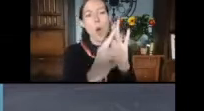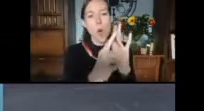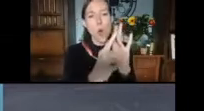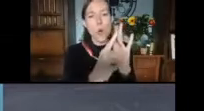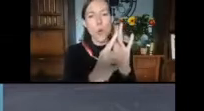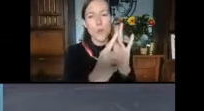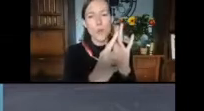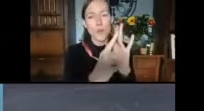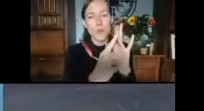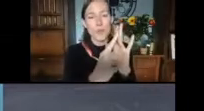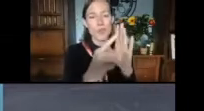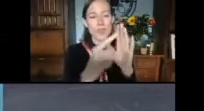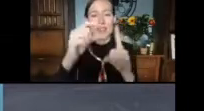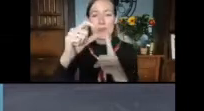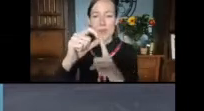O